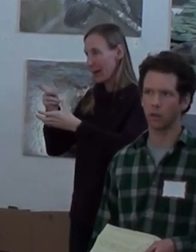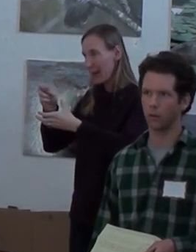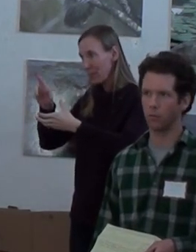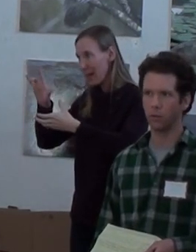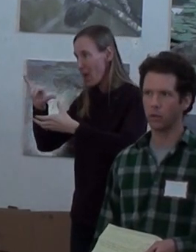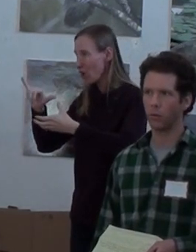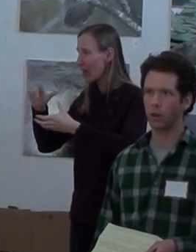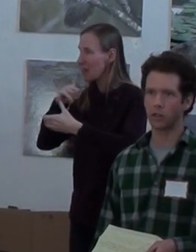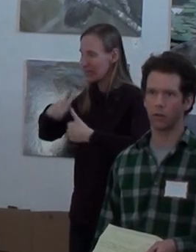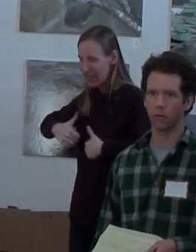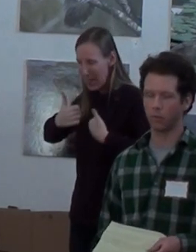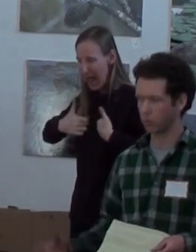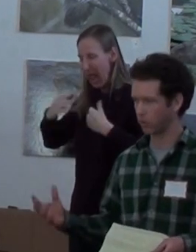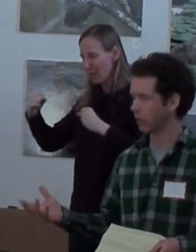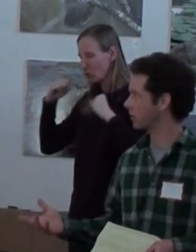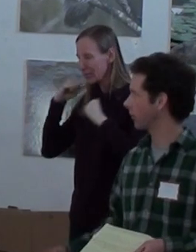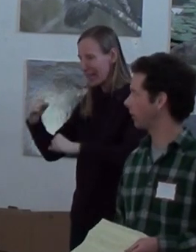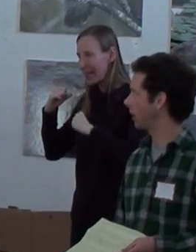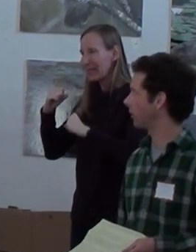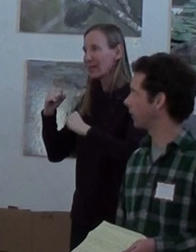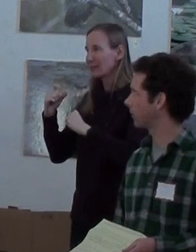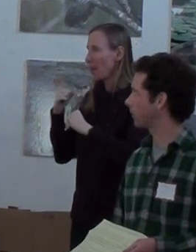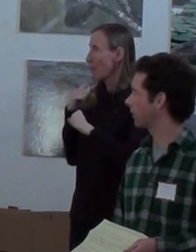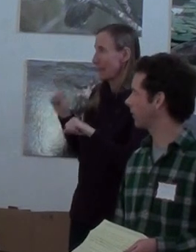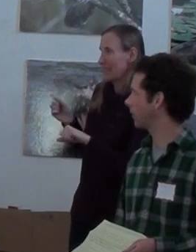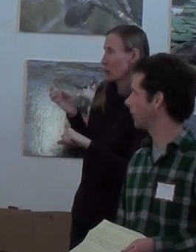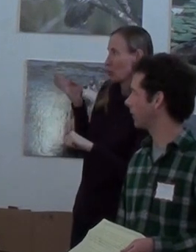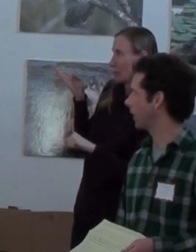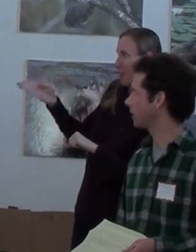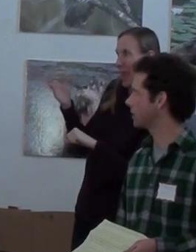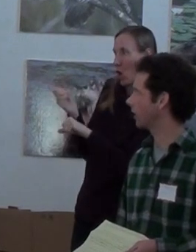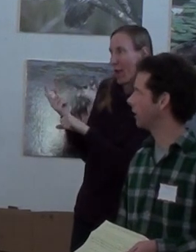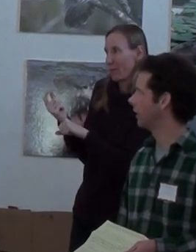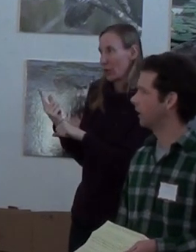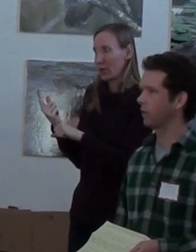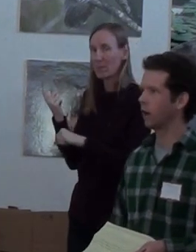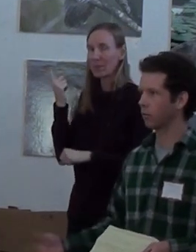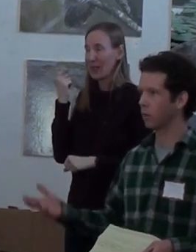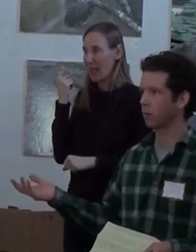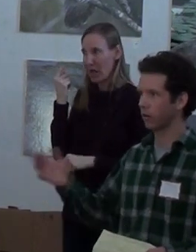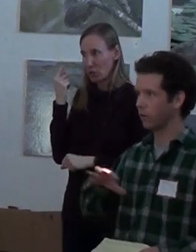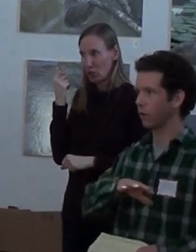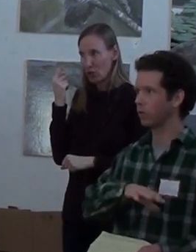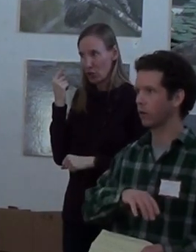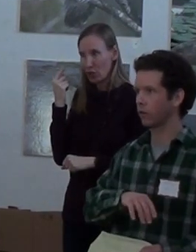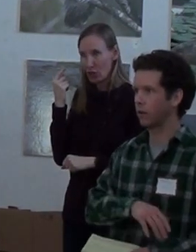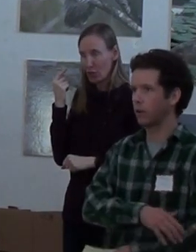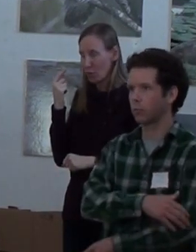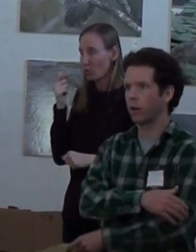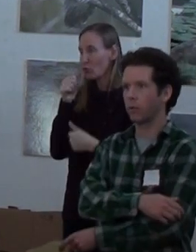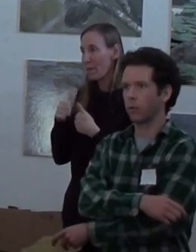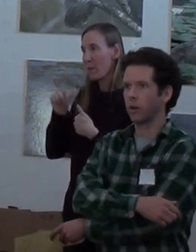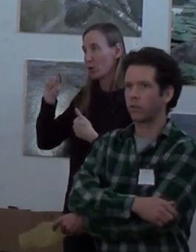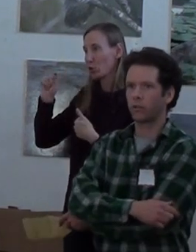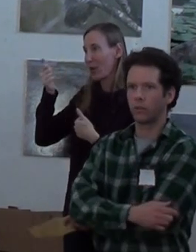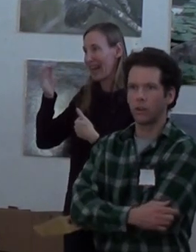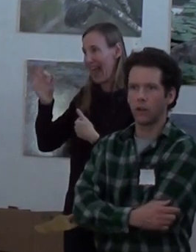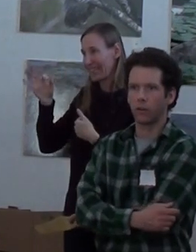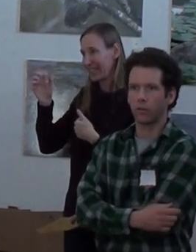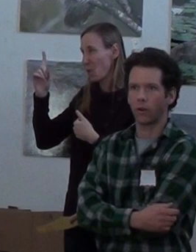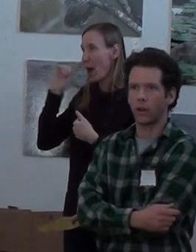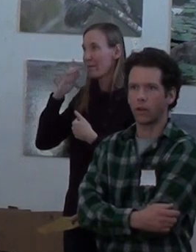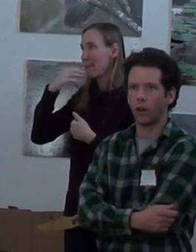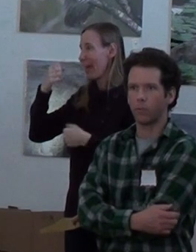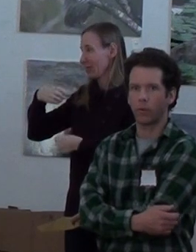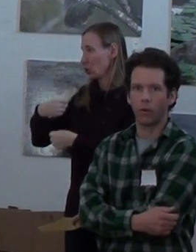much, watch out, the potential is there every season. Last year, if you guys remember, 2019 was probably one of the best